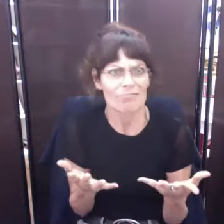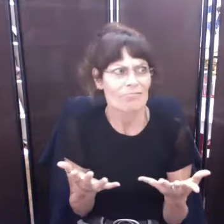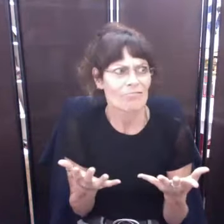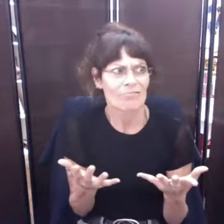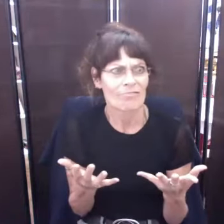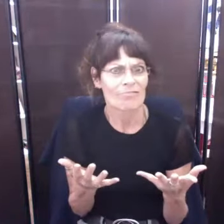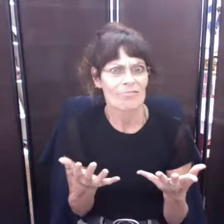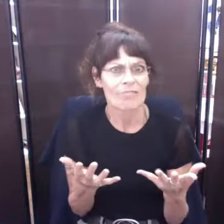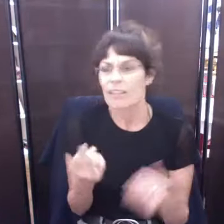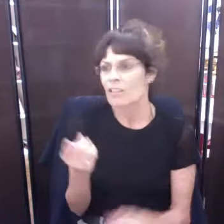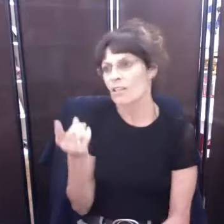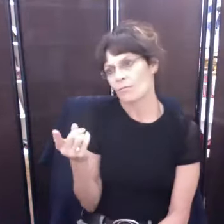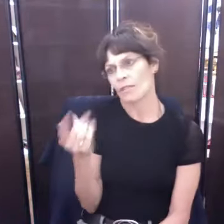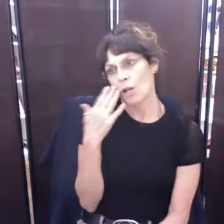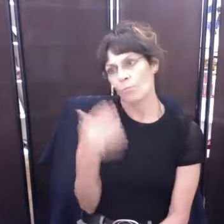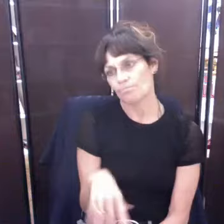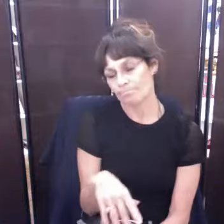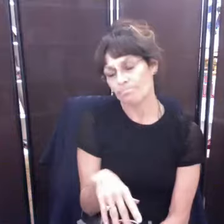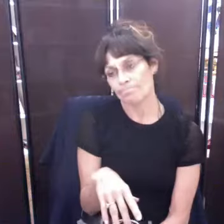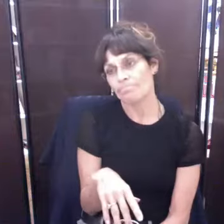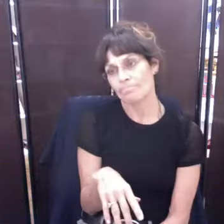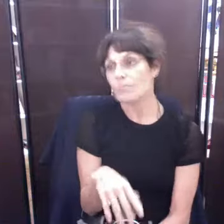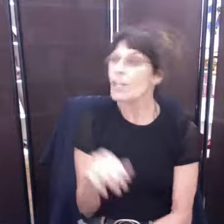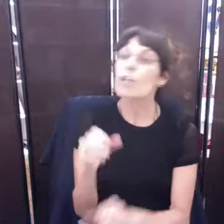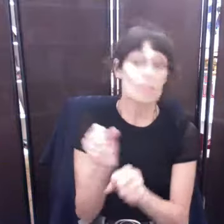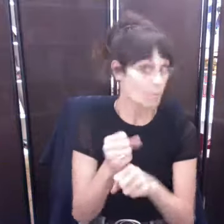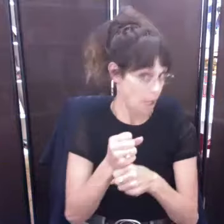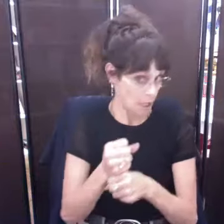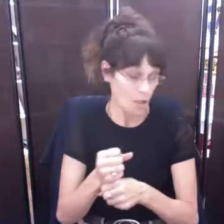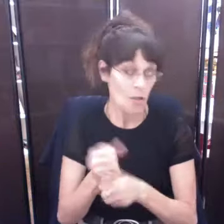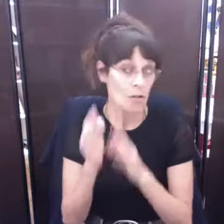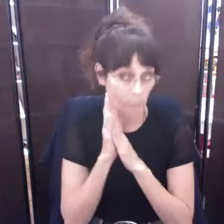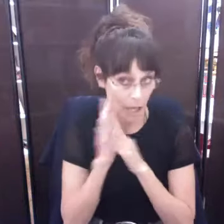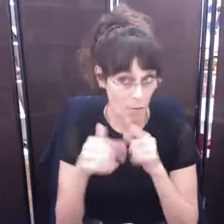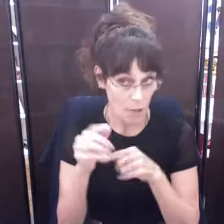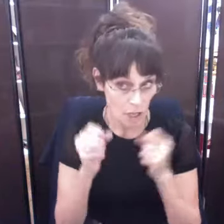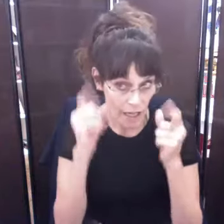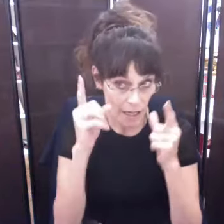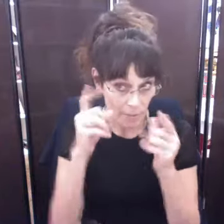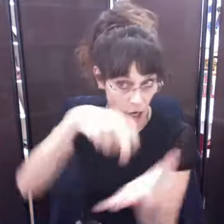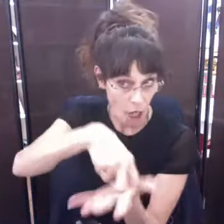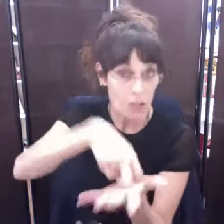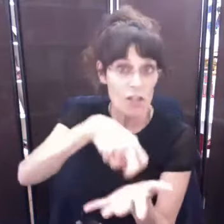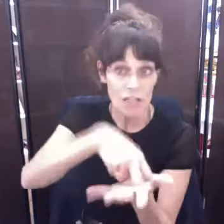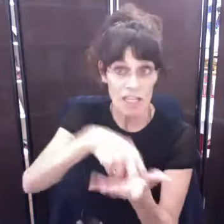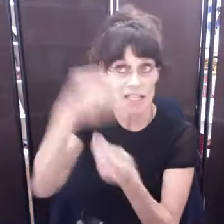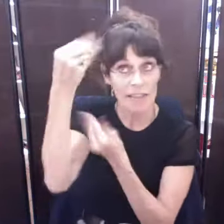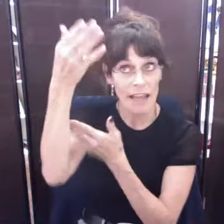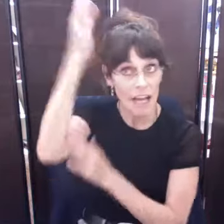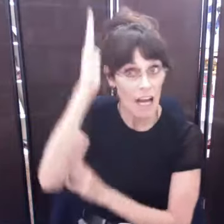And she said, I know. So make your bed. And then when you get up, get on your knees and let God know that you need some help. And